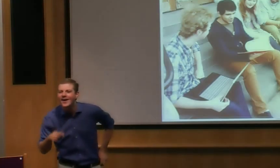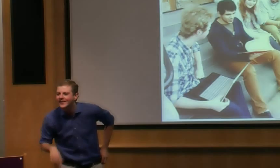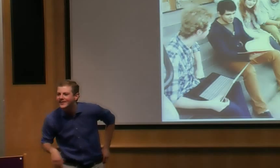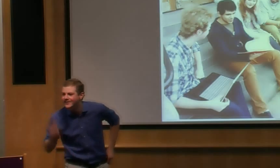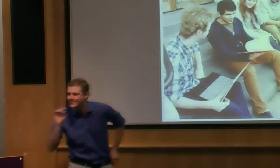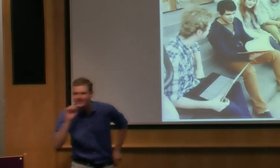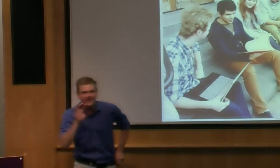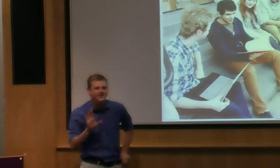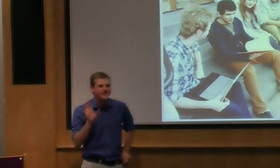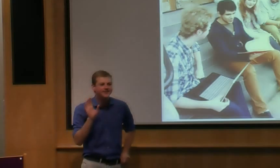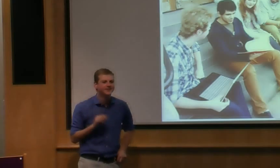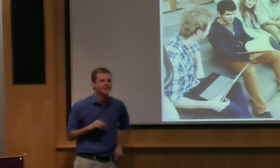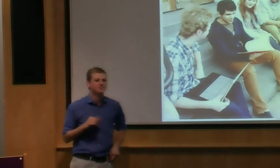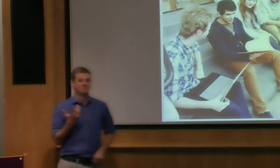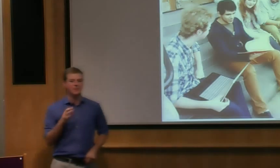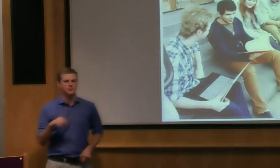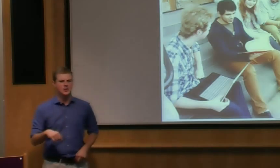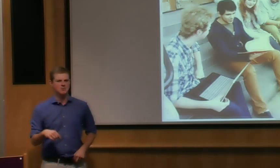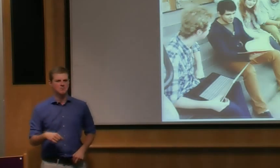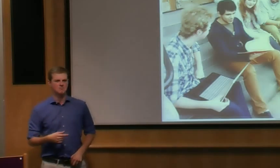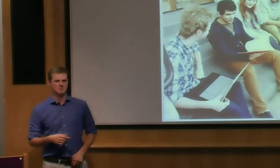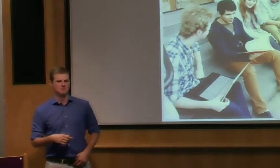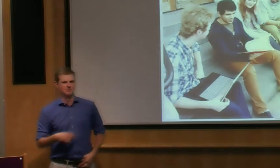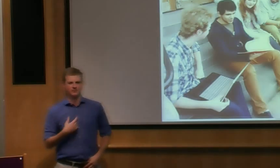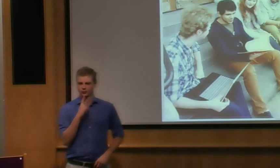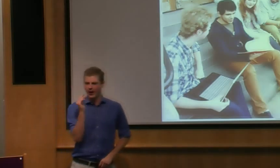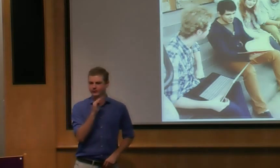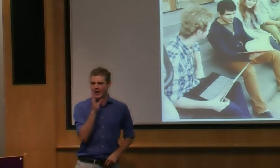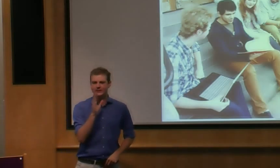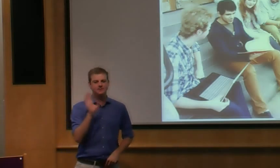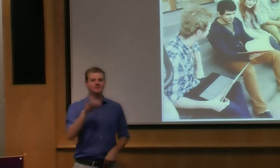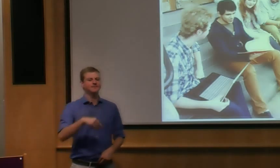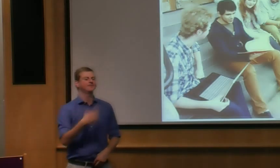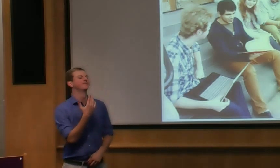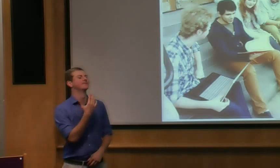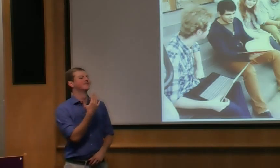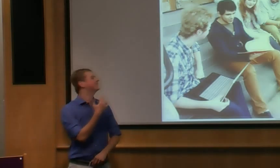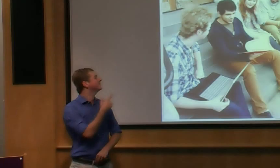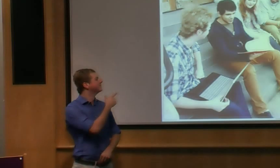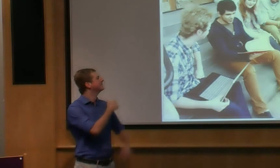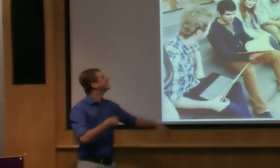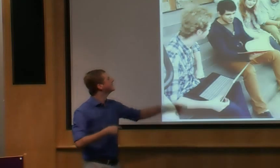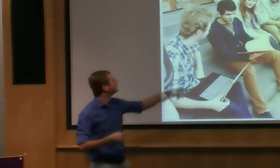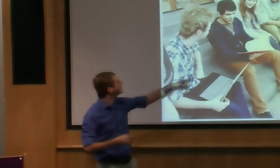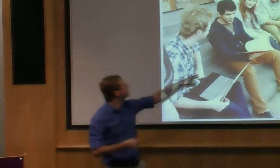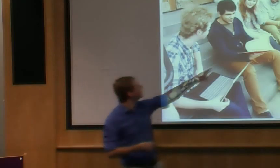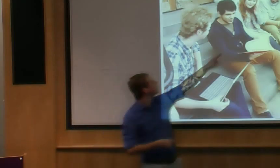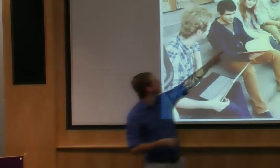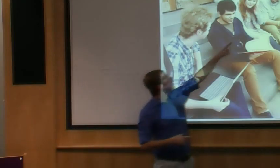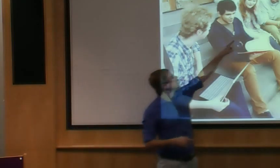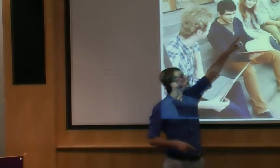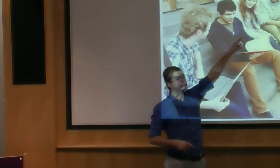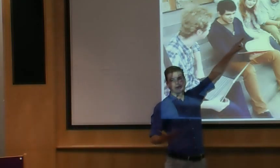There's another person. Is she here? I think she's hardly so difficult. I know there's somebody